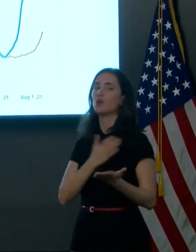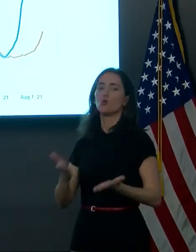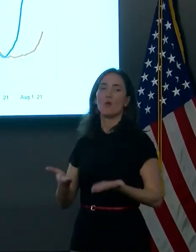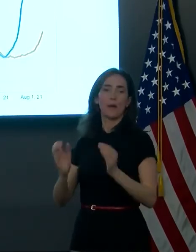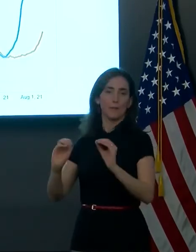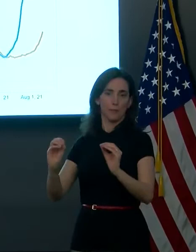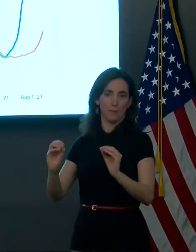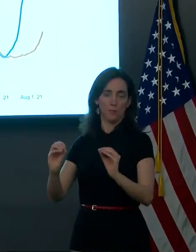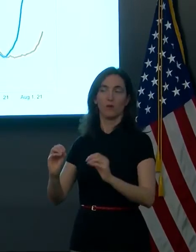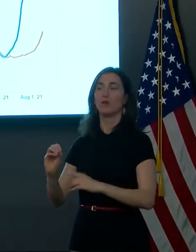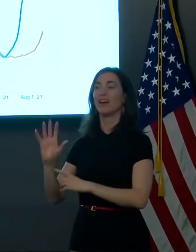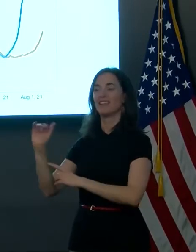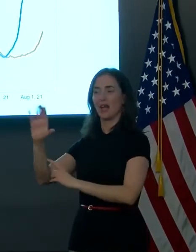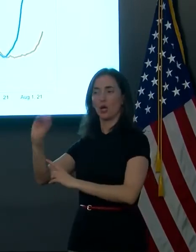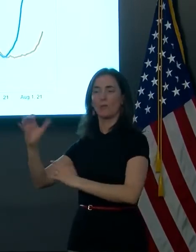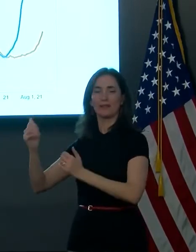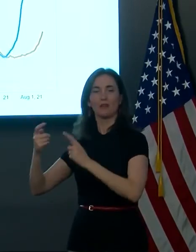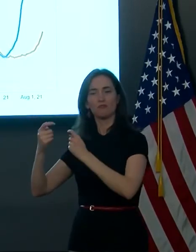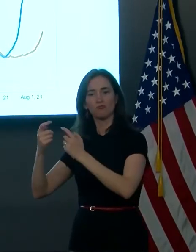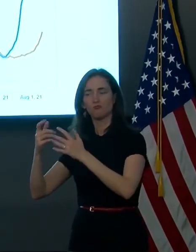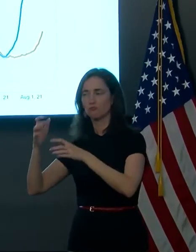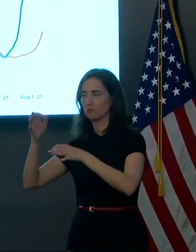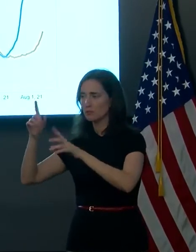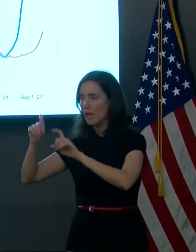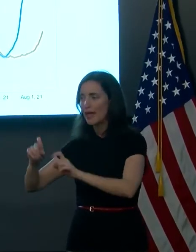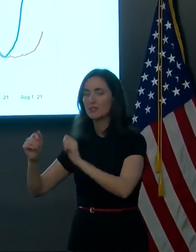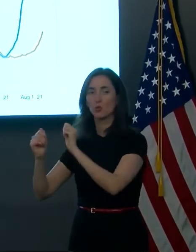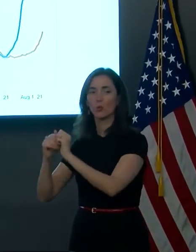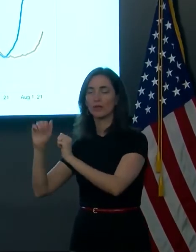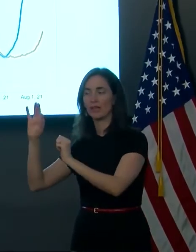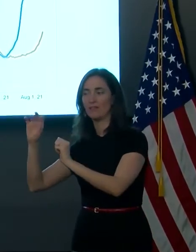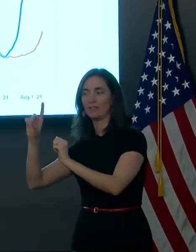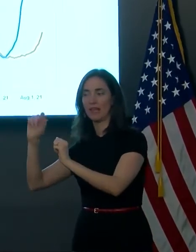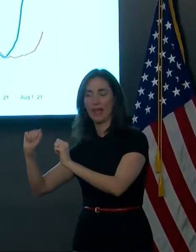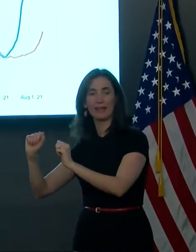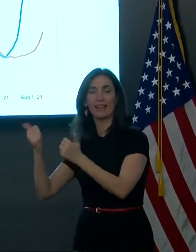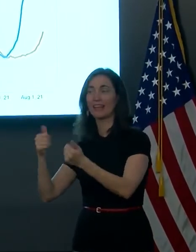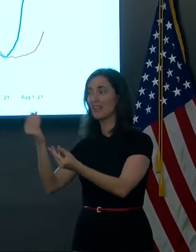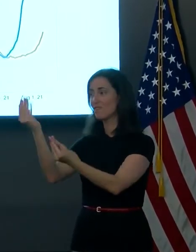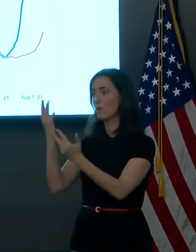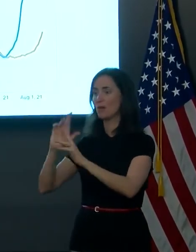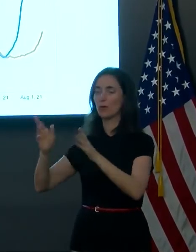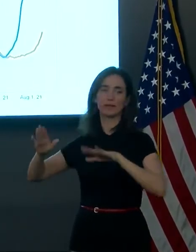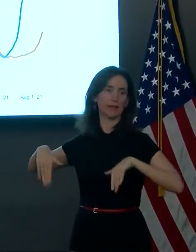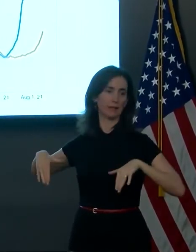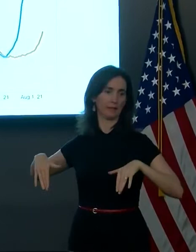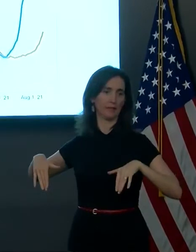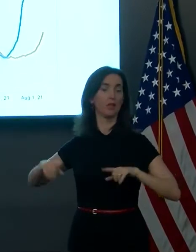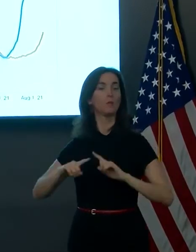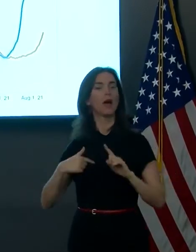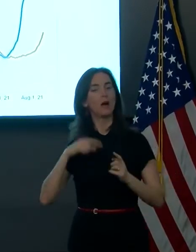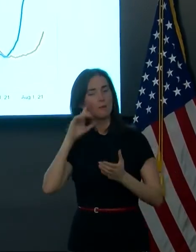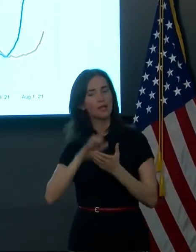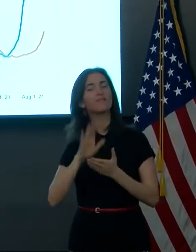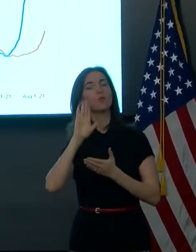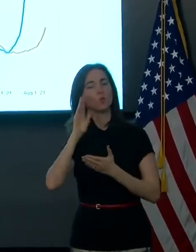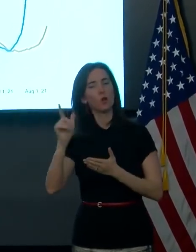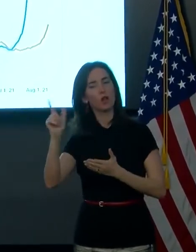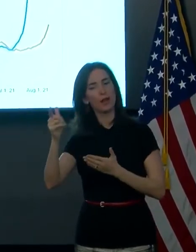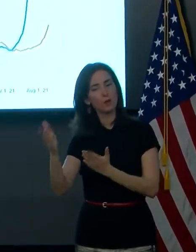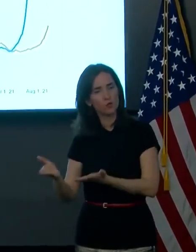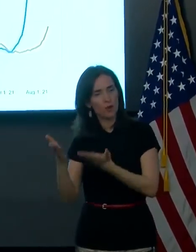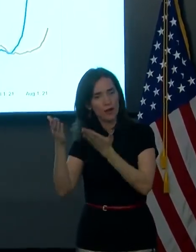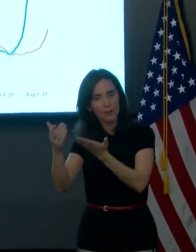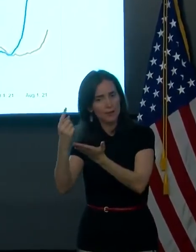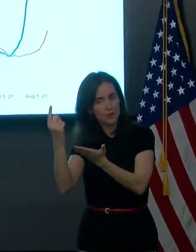itself is running trials in conjunction with the FDA, and that data is not ready yet. So I believe there probably will be a recommendation at